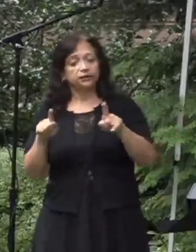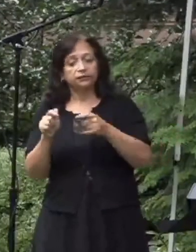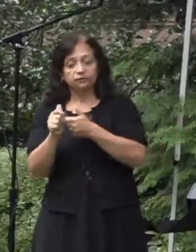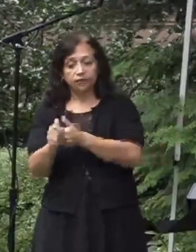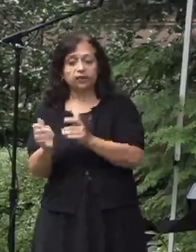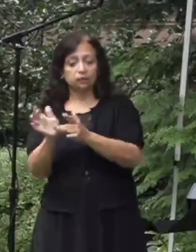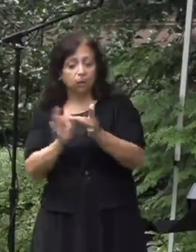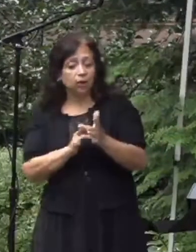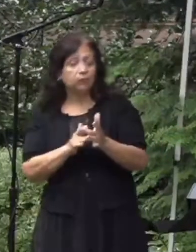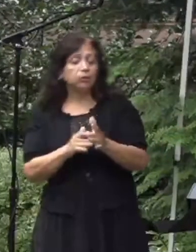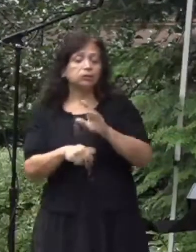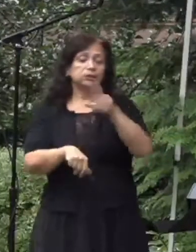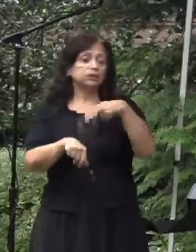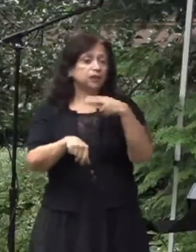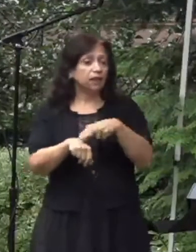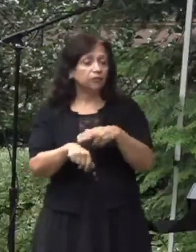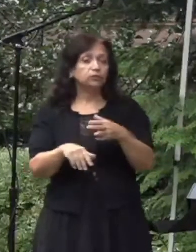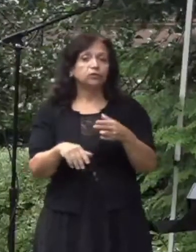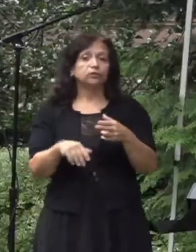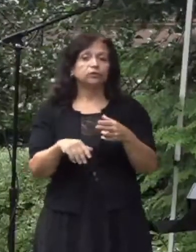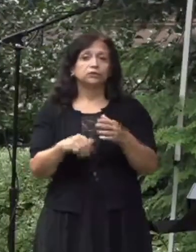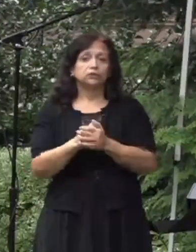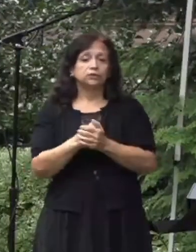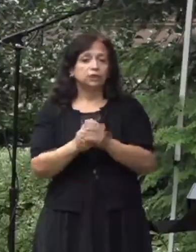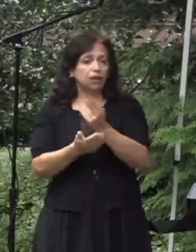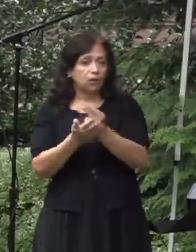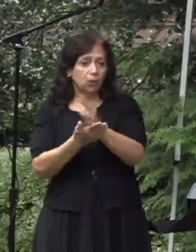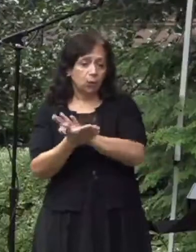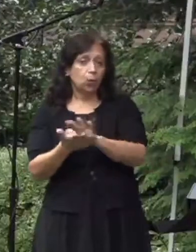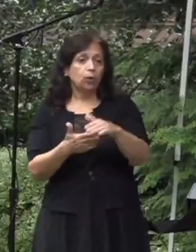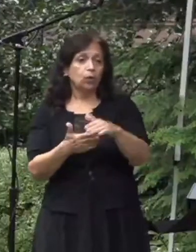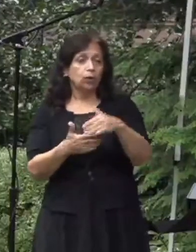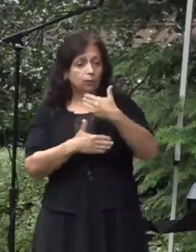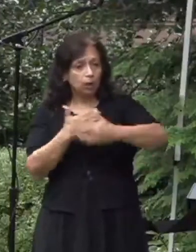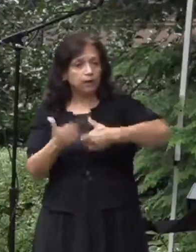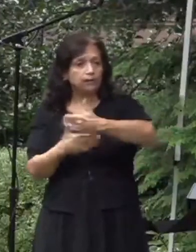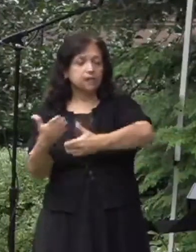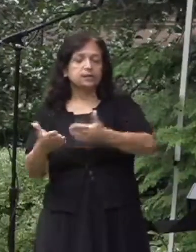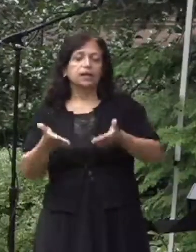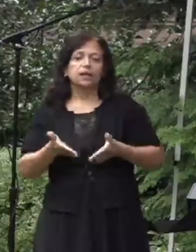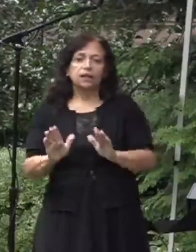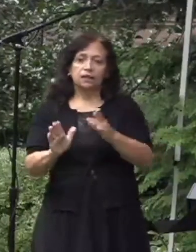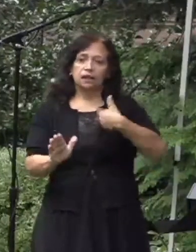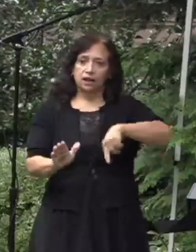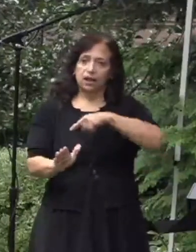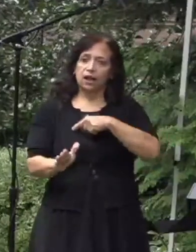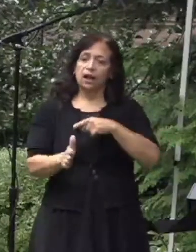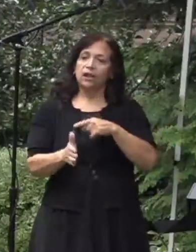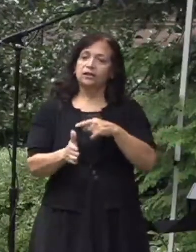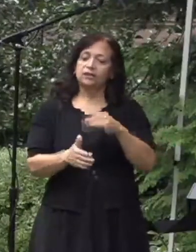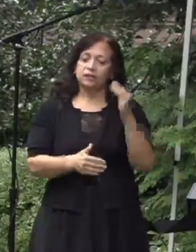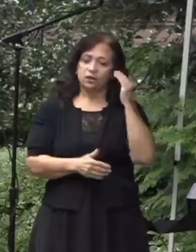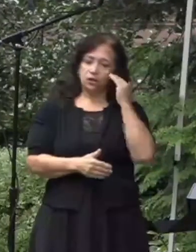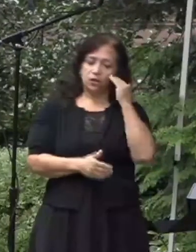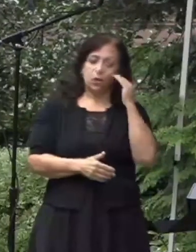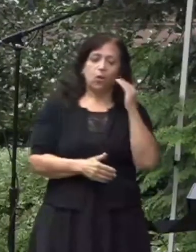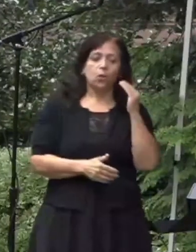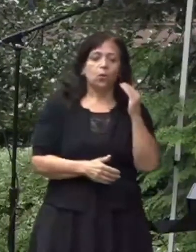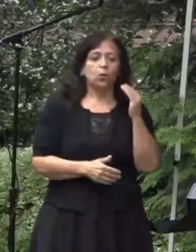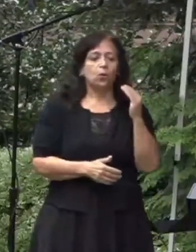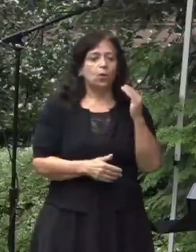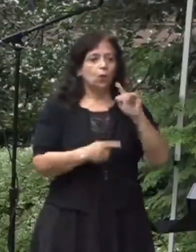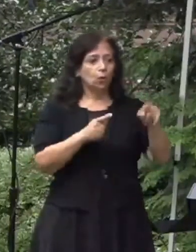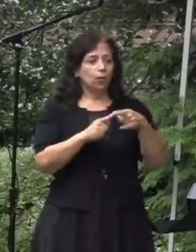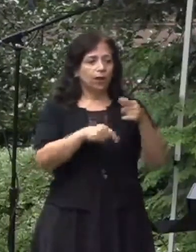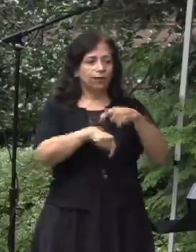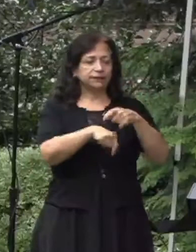It's natural. It's holy. Let us be people who know when to shed their